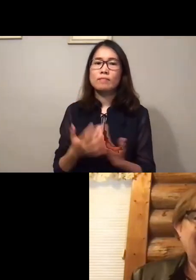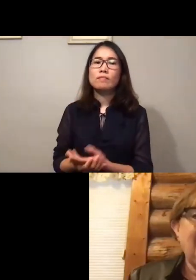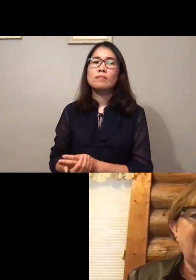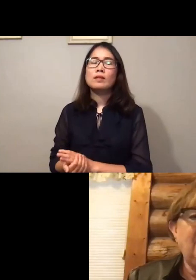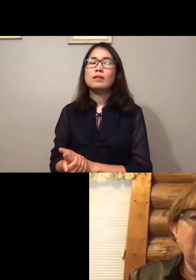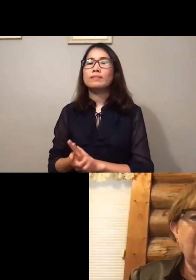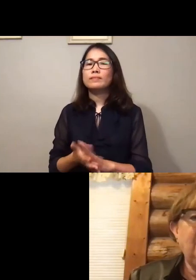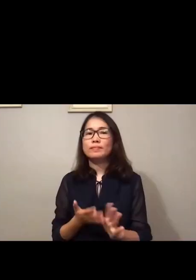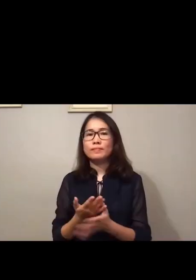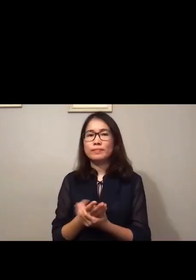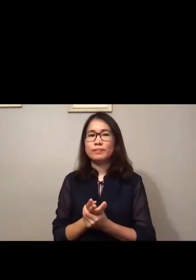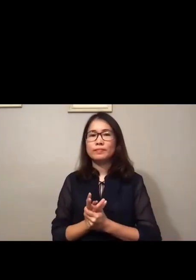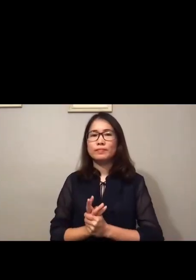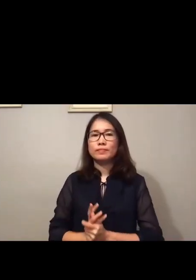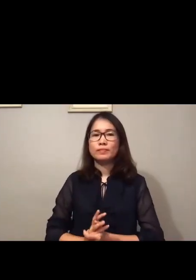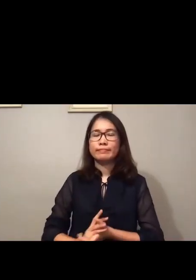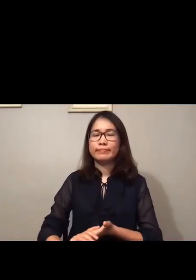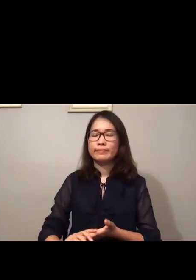Okay, thank you.